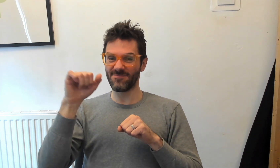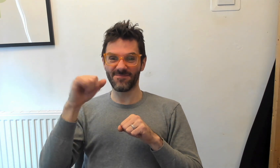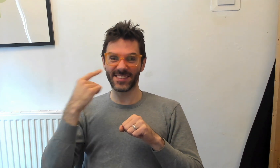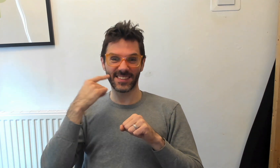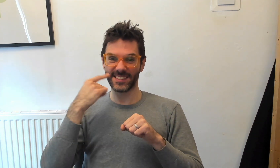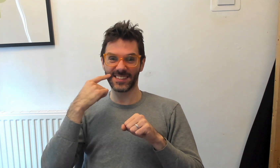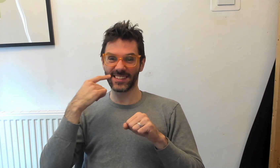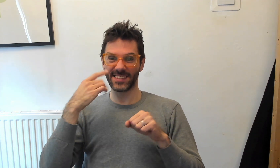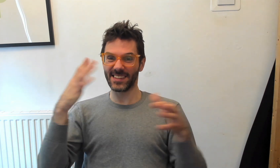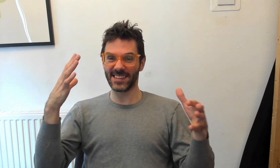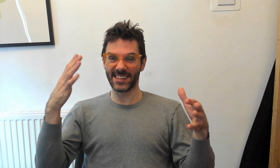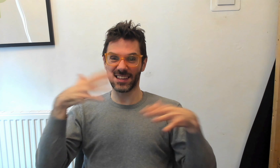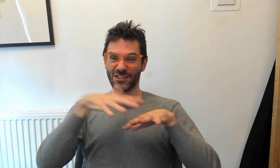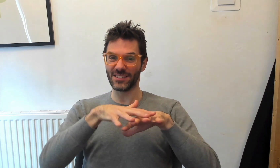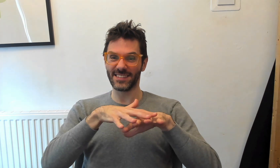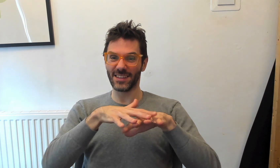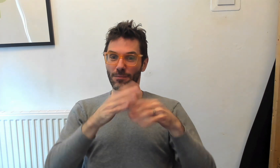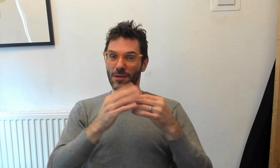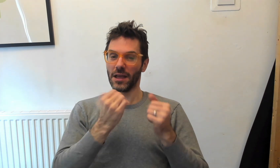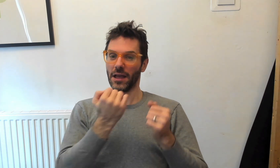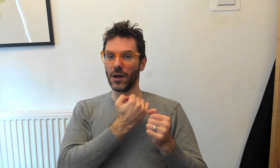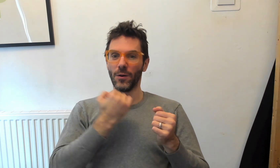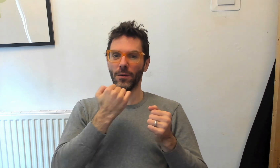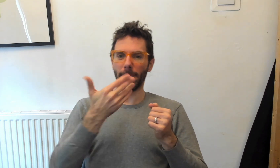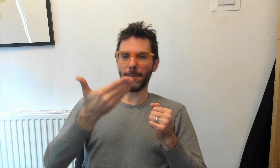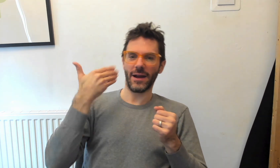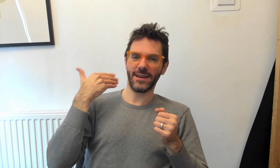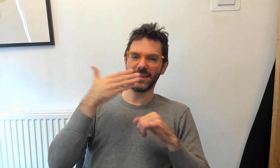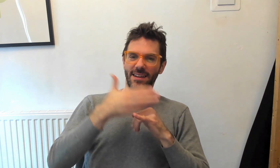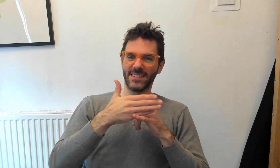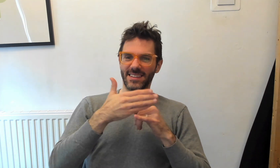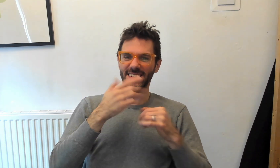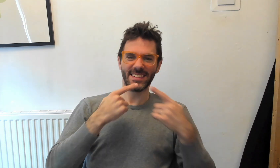Heroku doesn't easily integrate with our backend